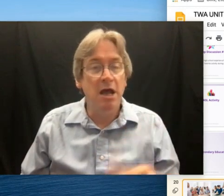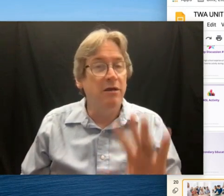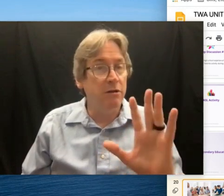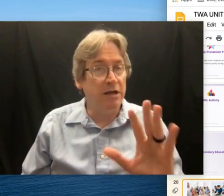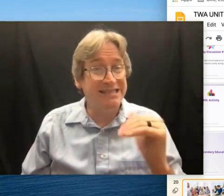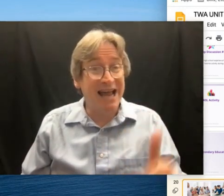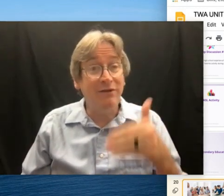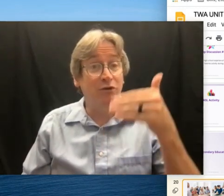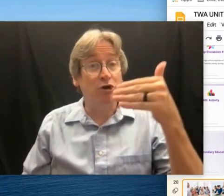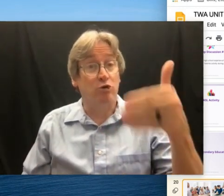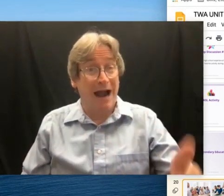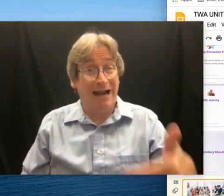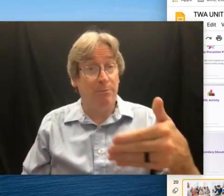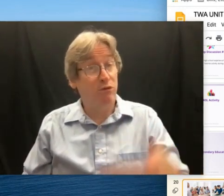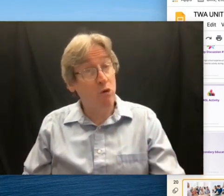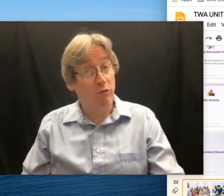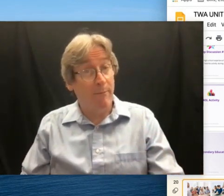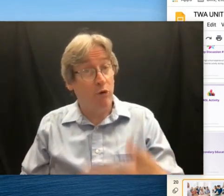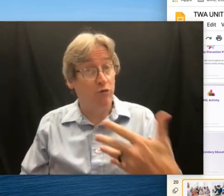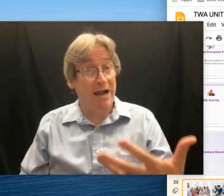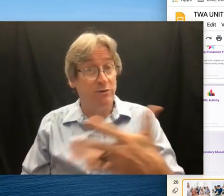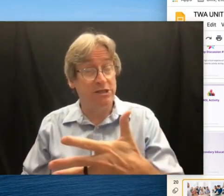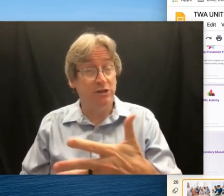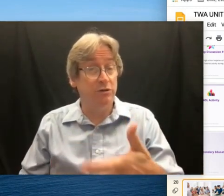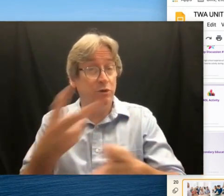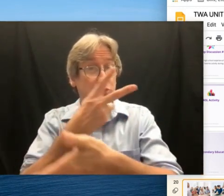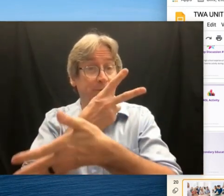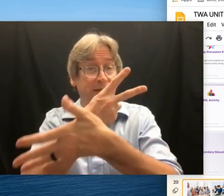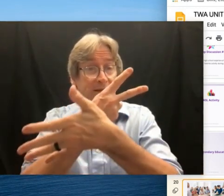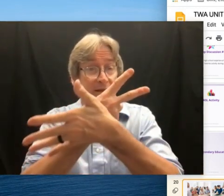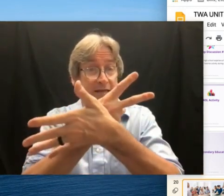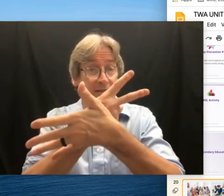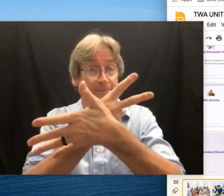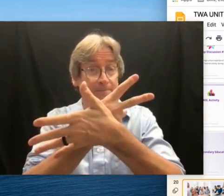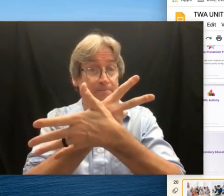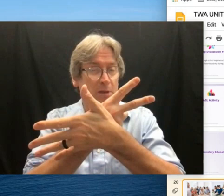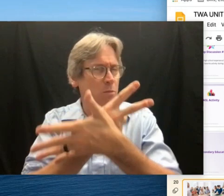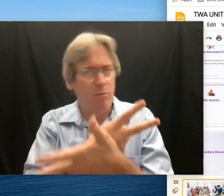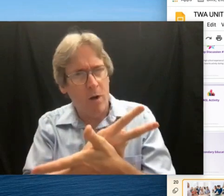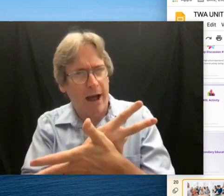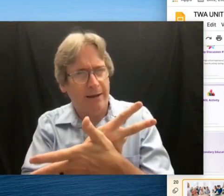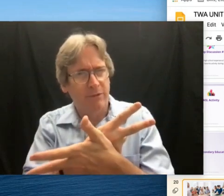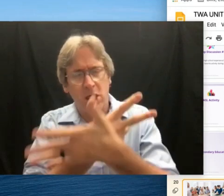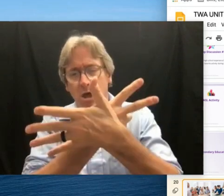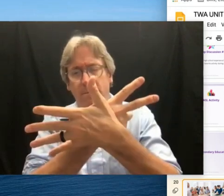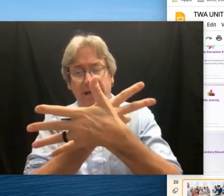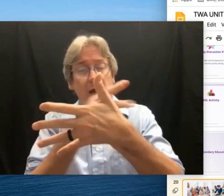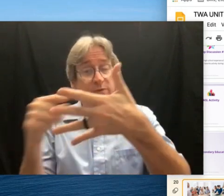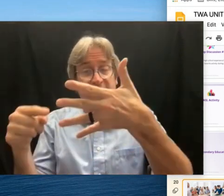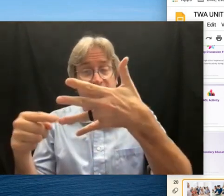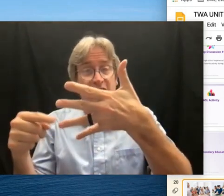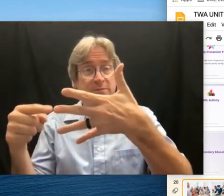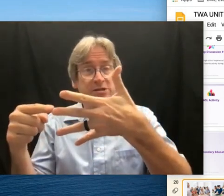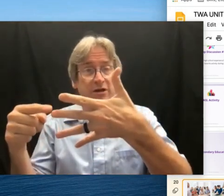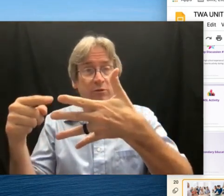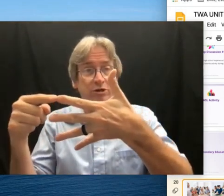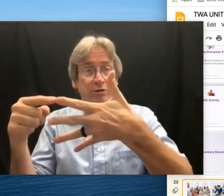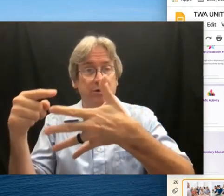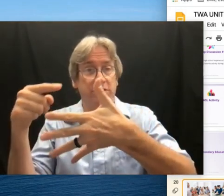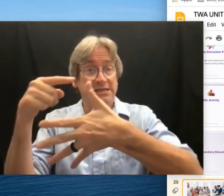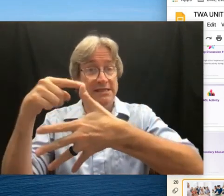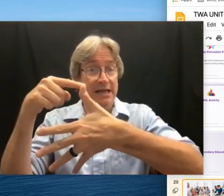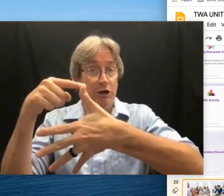Graduating. The sign for grad program or graduate student would be this. Why? Because we've got freshman,